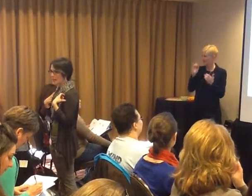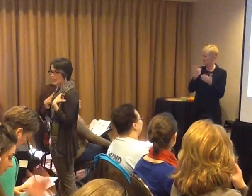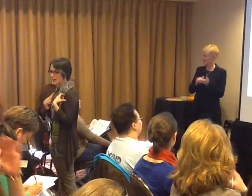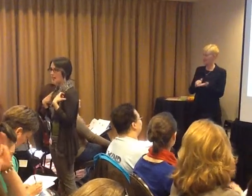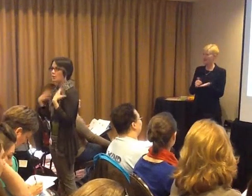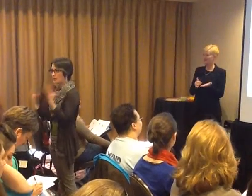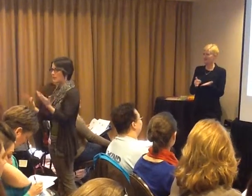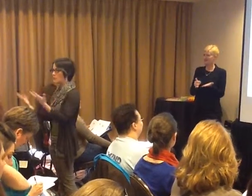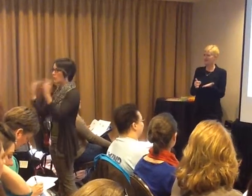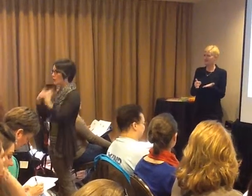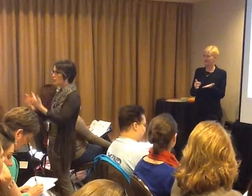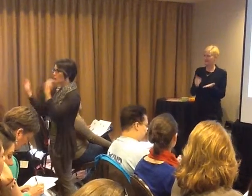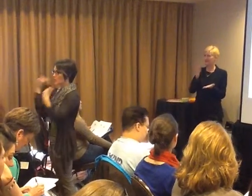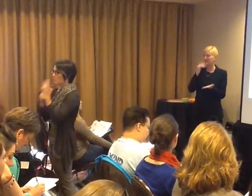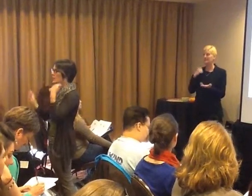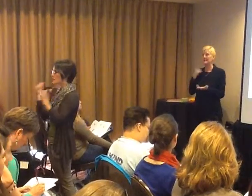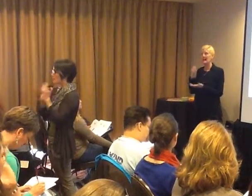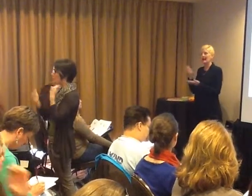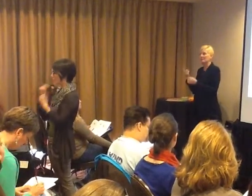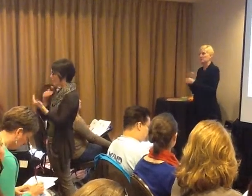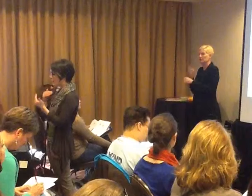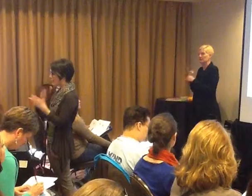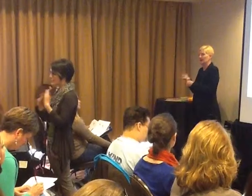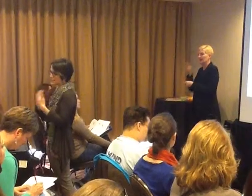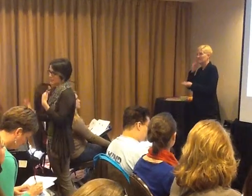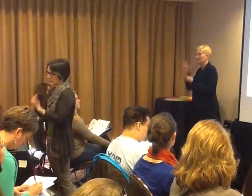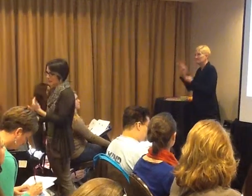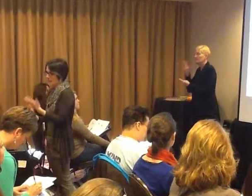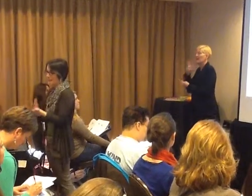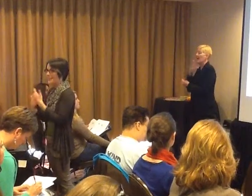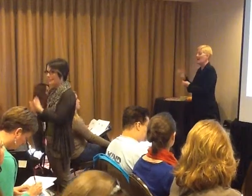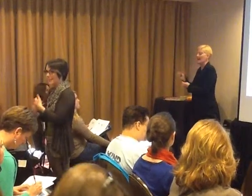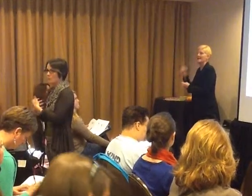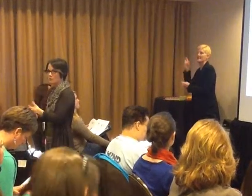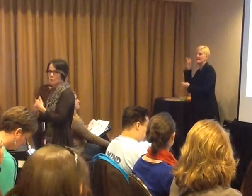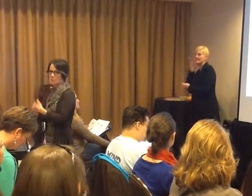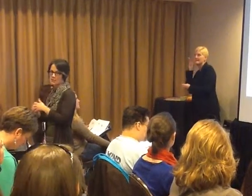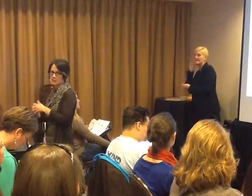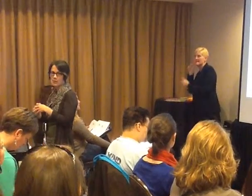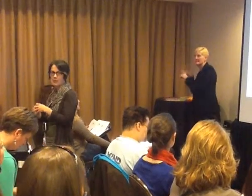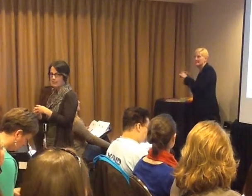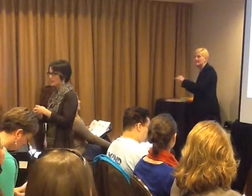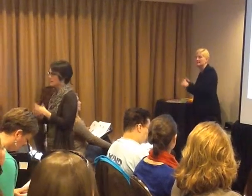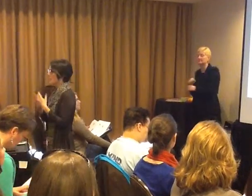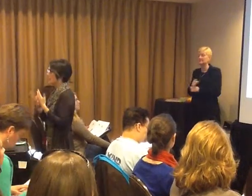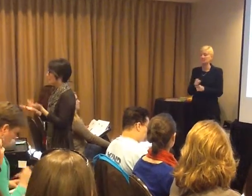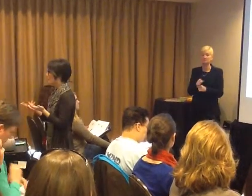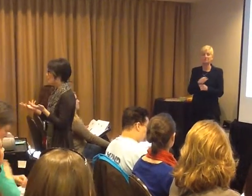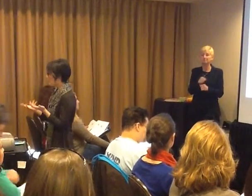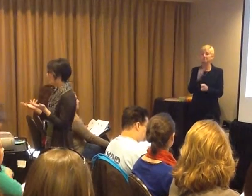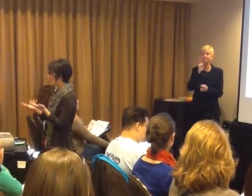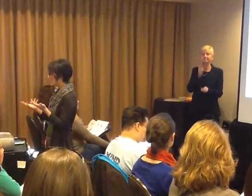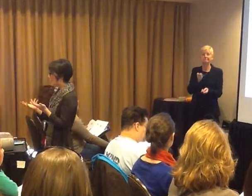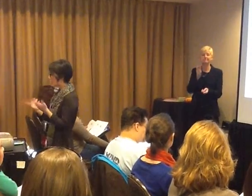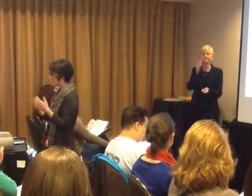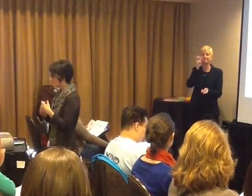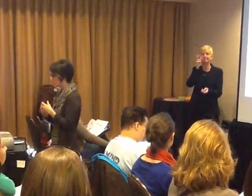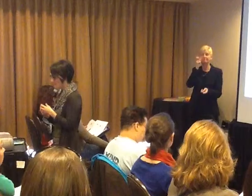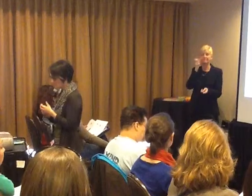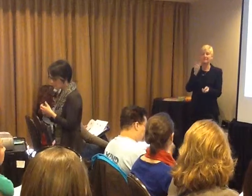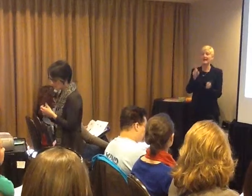be the case, because we're using multiple modalities to succeed at that. They can perform just as well as us, even without having